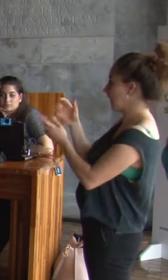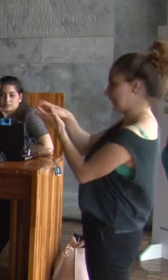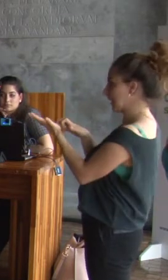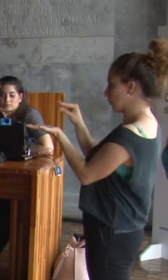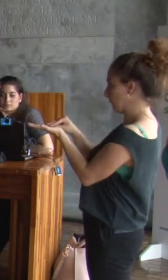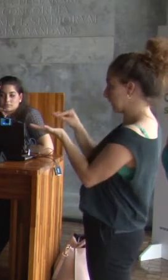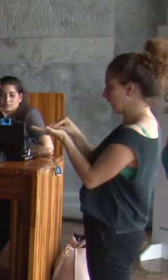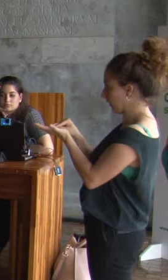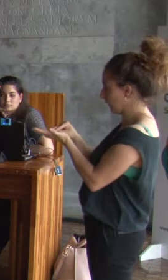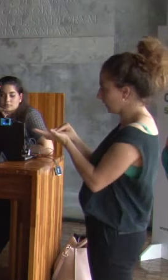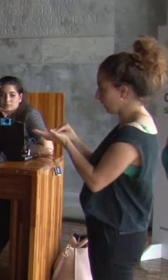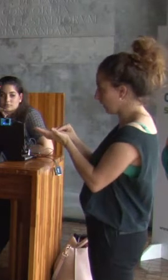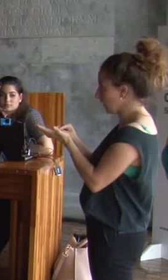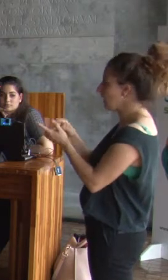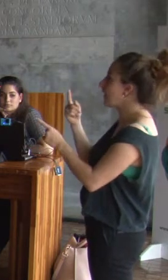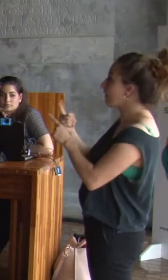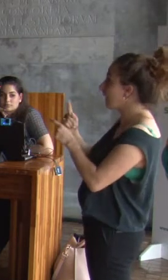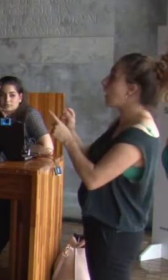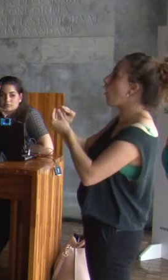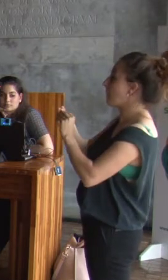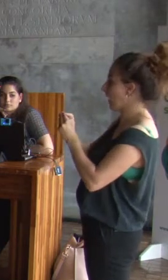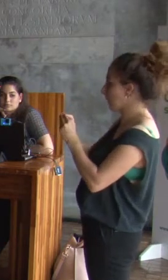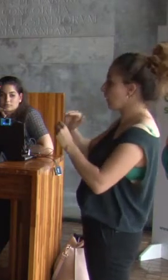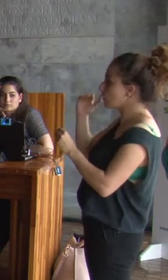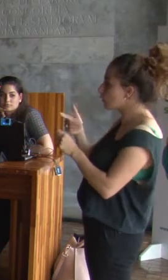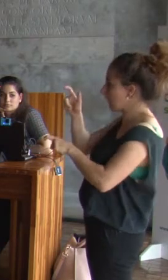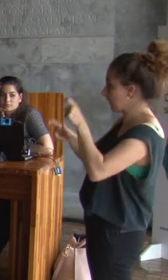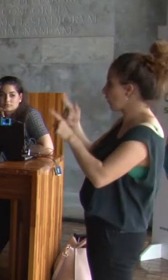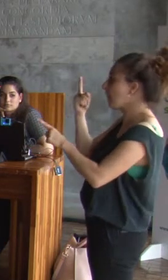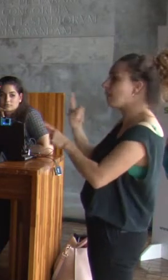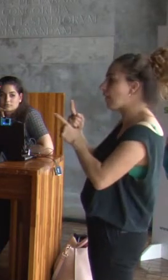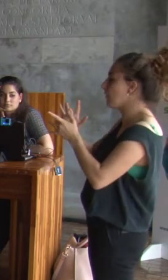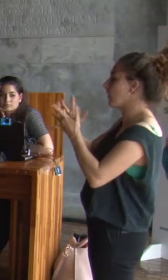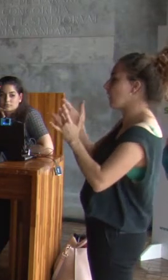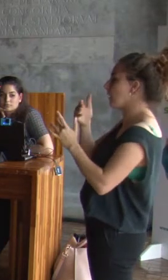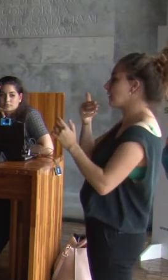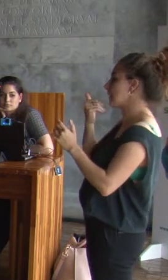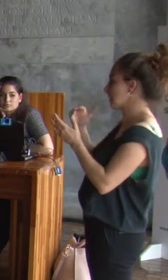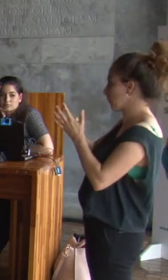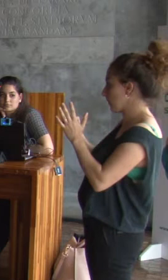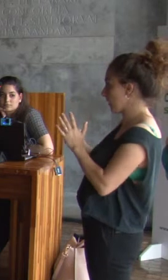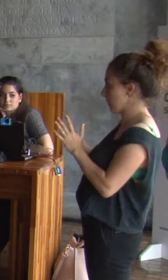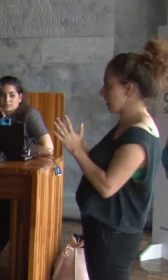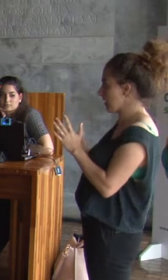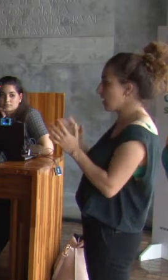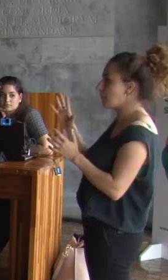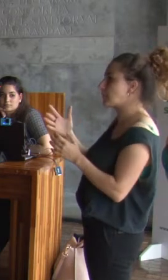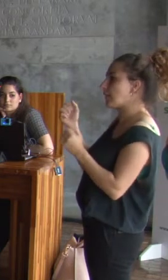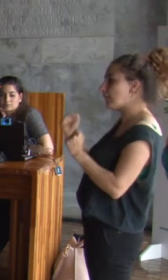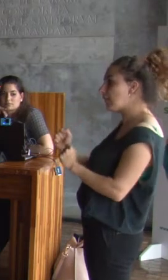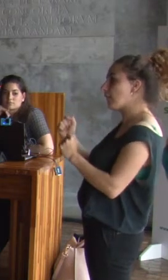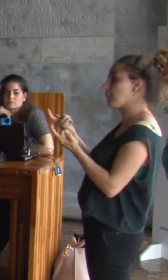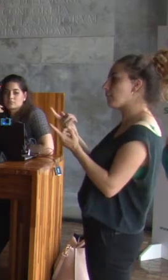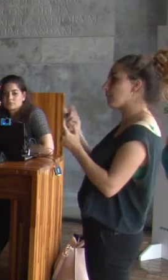form. It needs to be operable so that people can navigate without problems. And for example, they can navigate